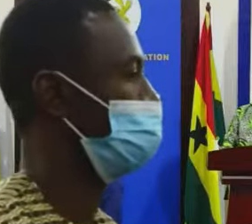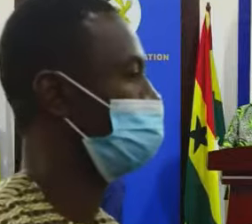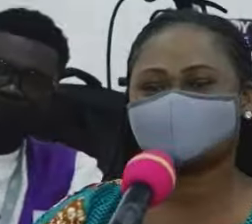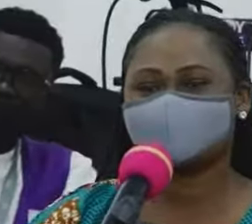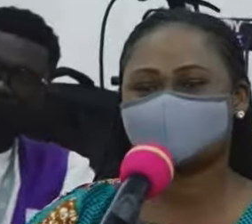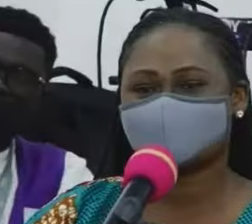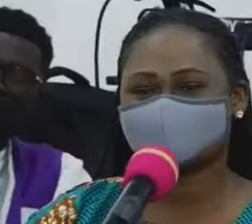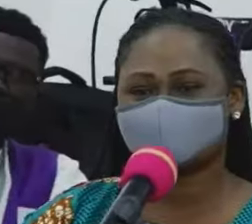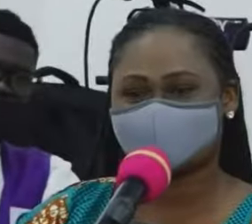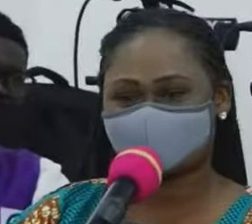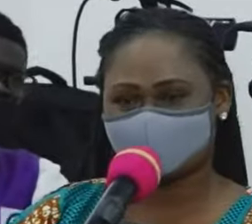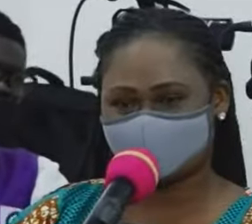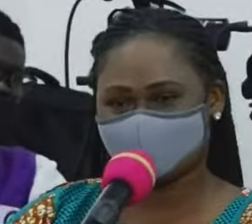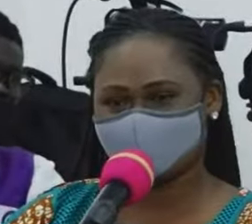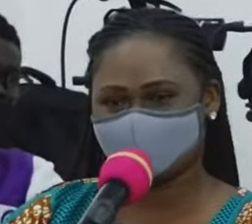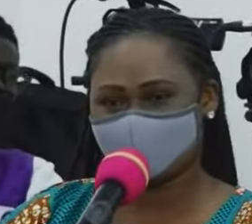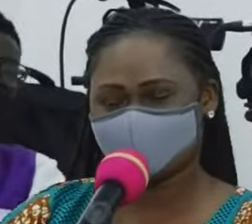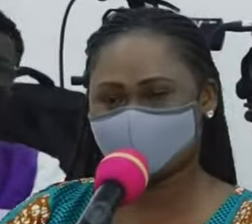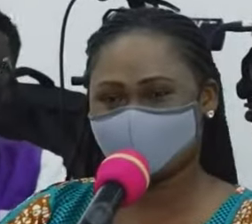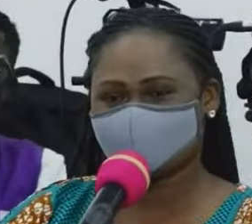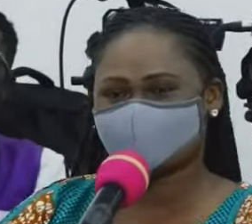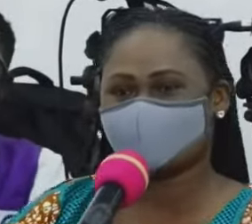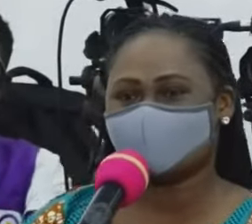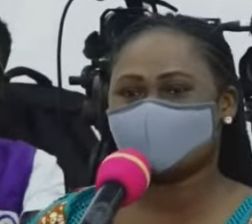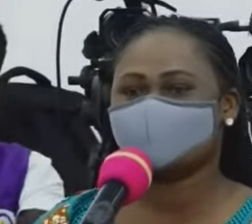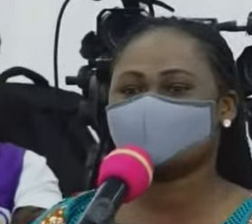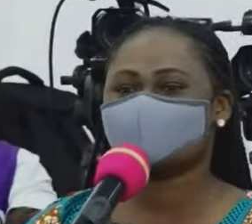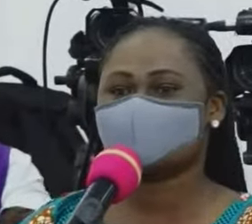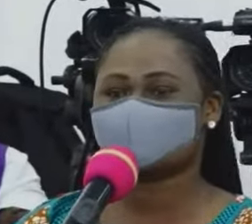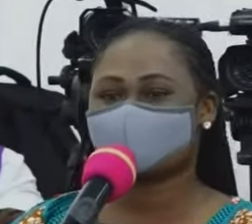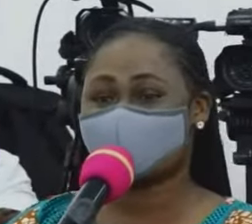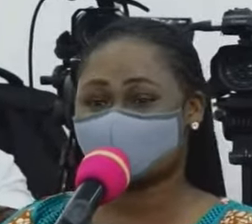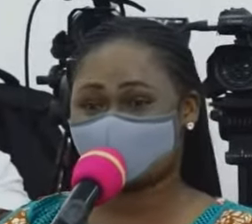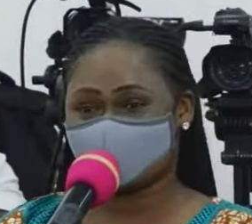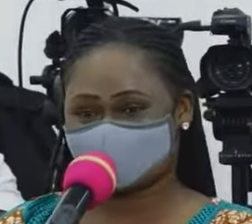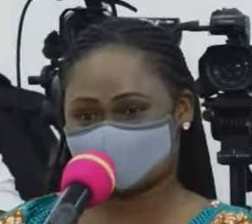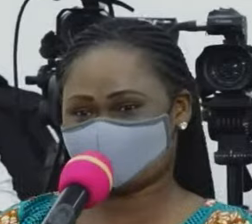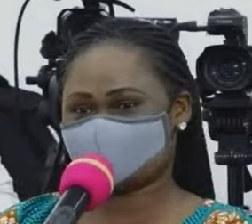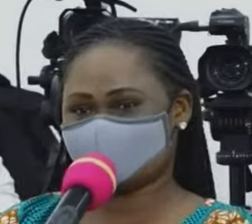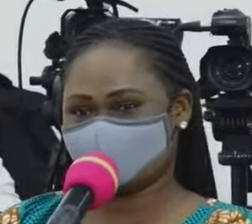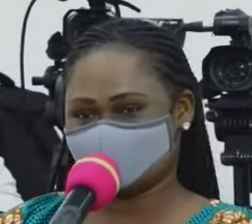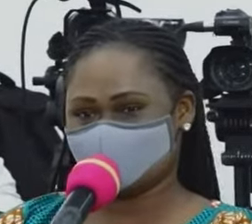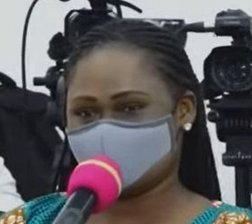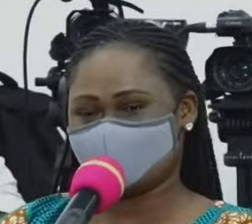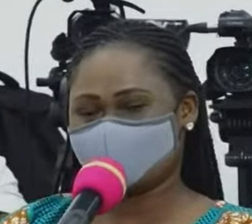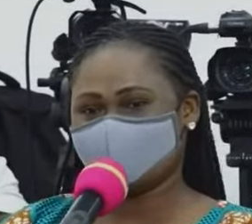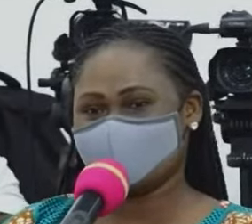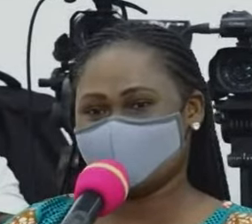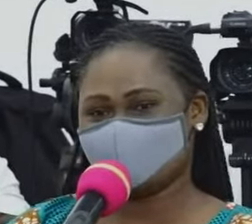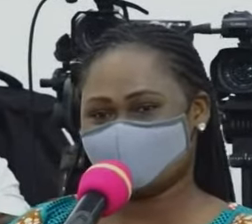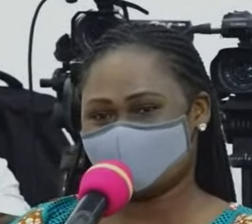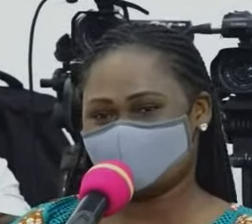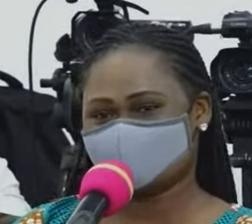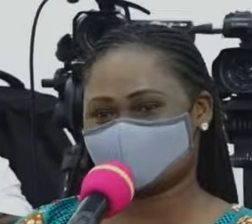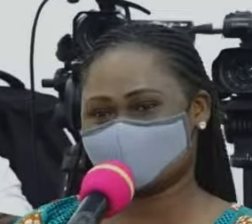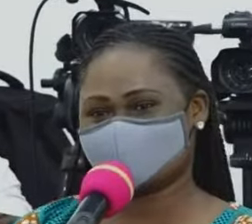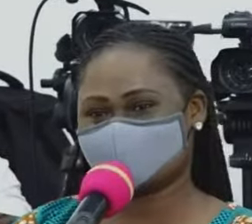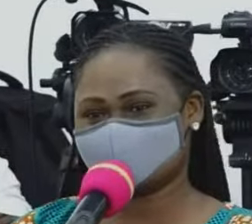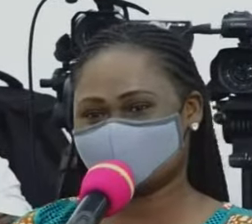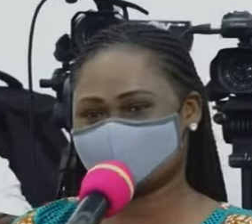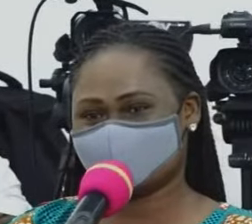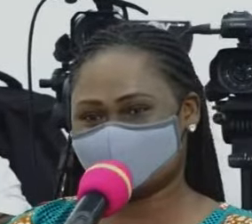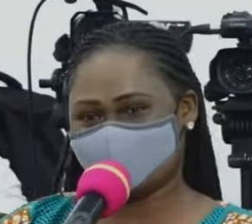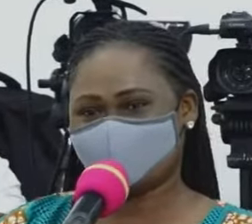Please, you said the projects are currently ongoing, so you do not have a cost to it, but I believe there was a